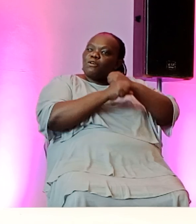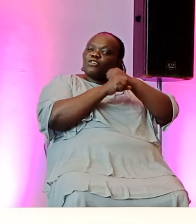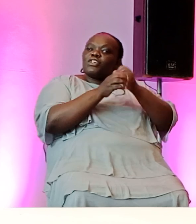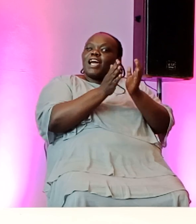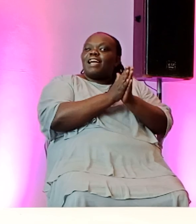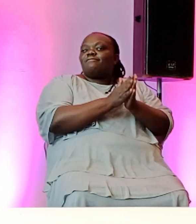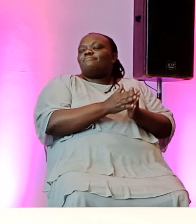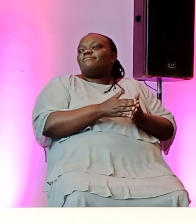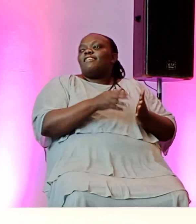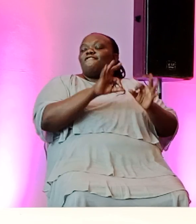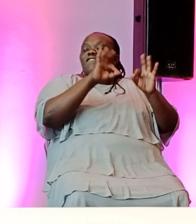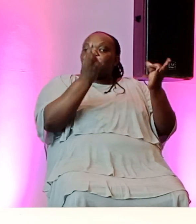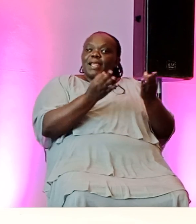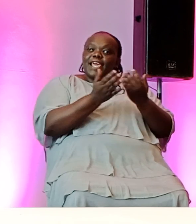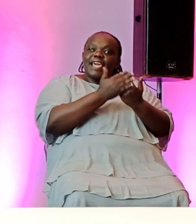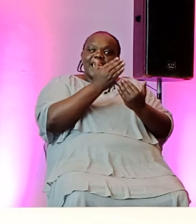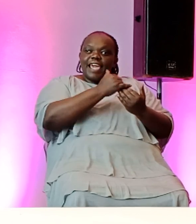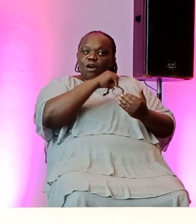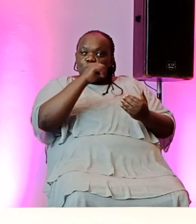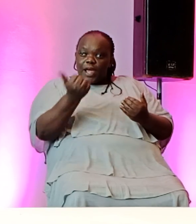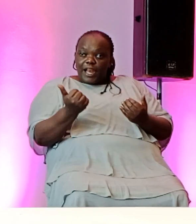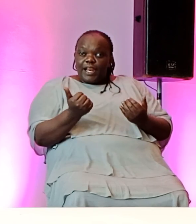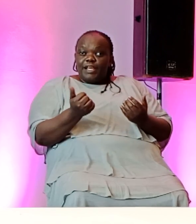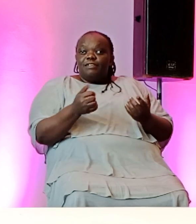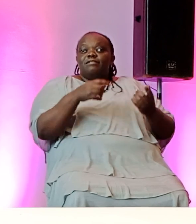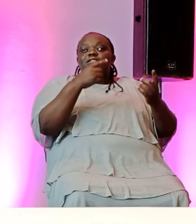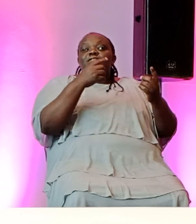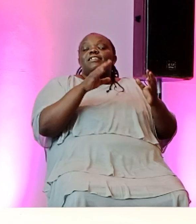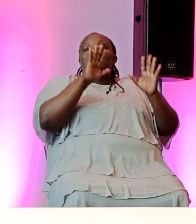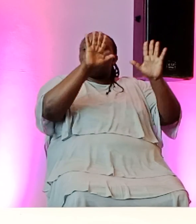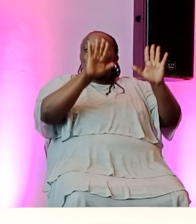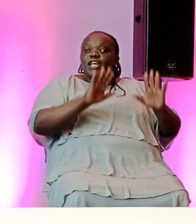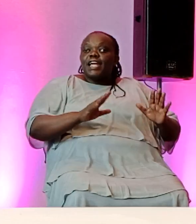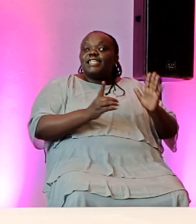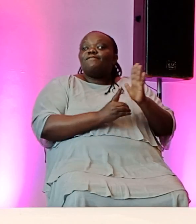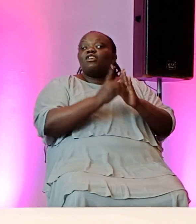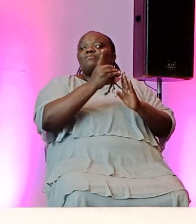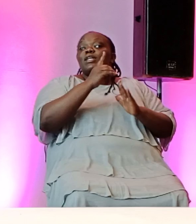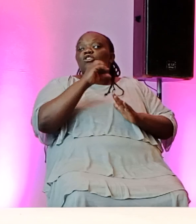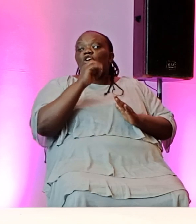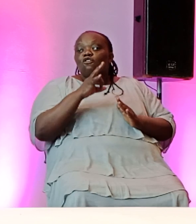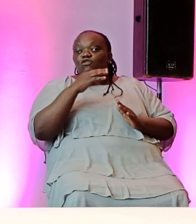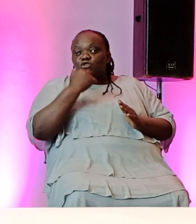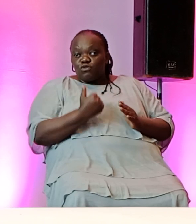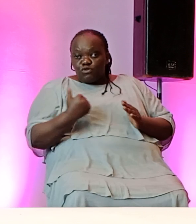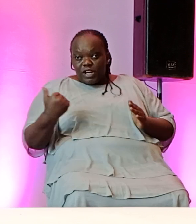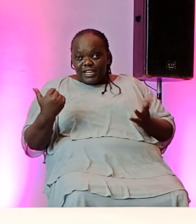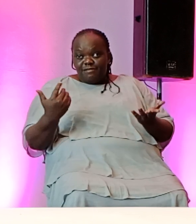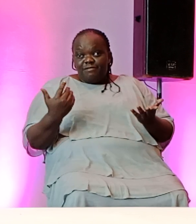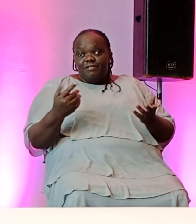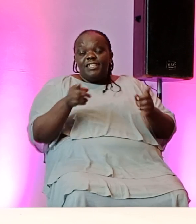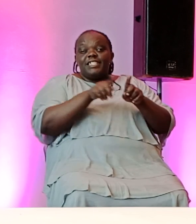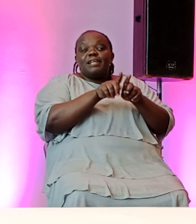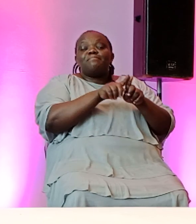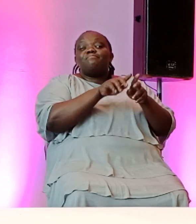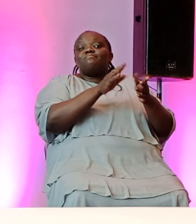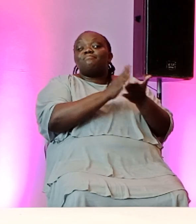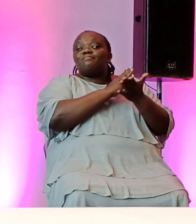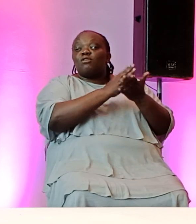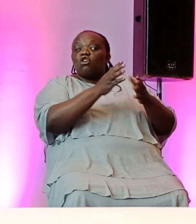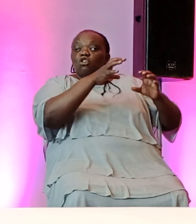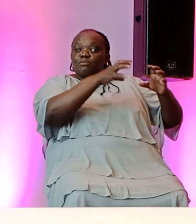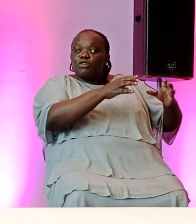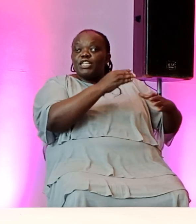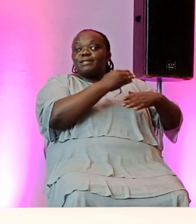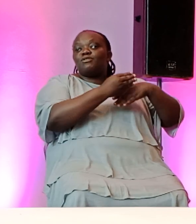and nurturing to their families, and they are essential to the development of children. They play a significant part in